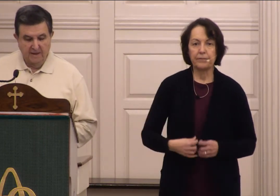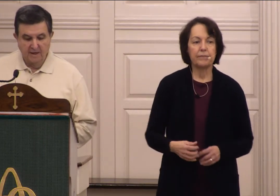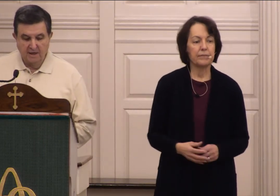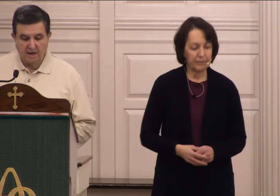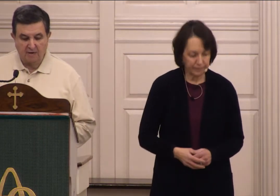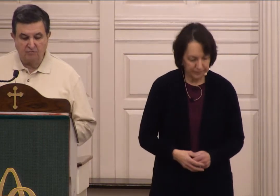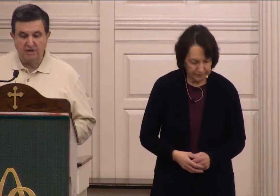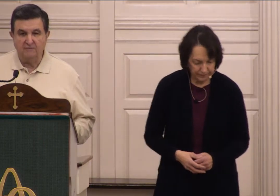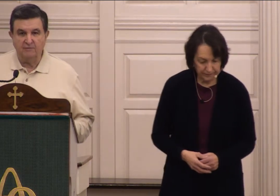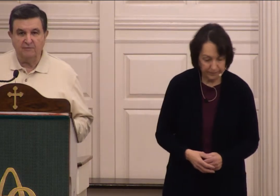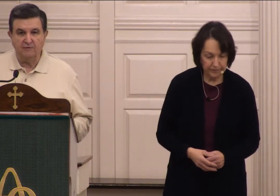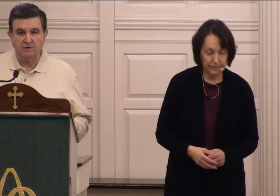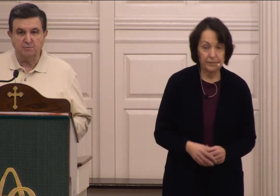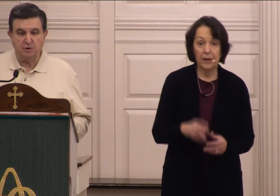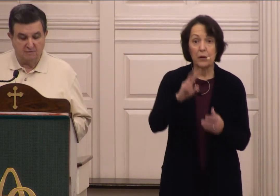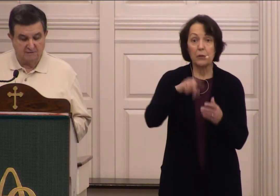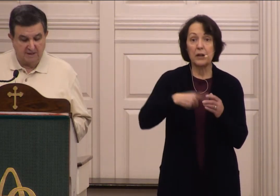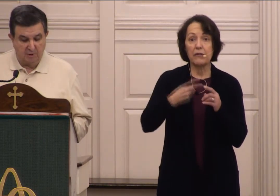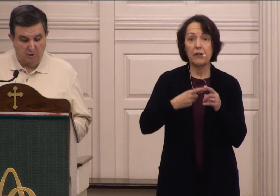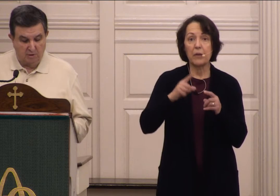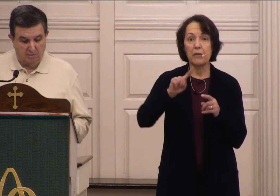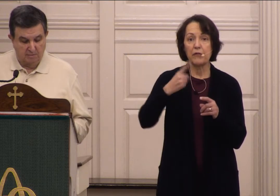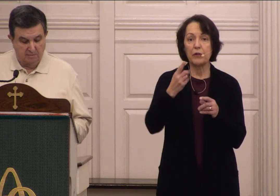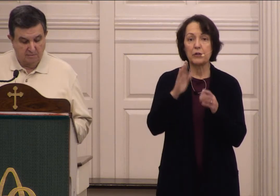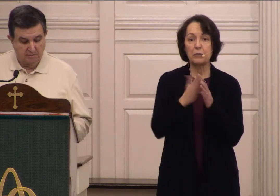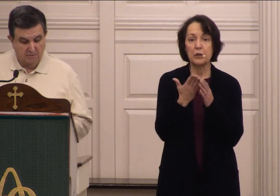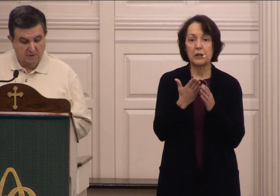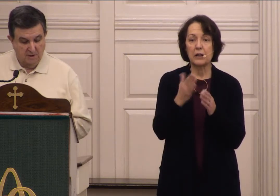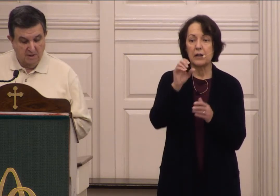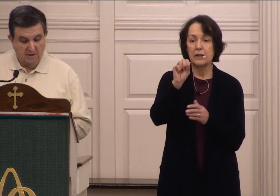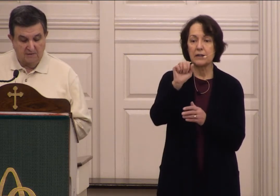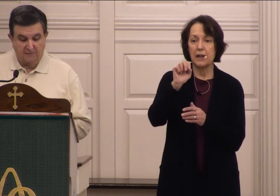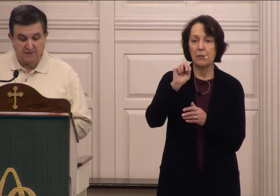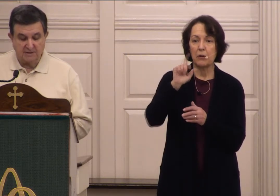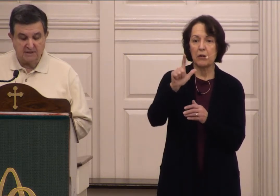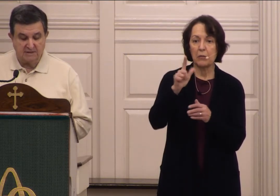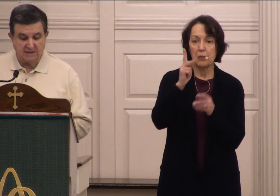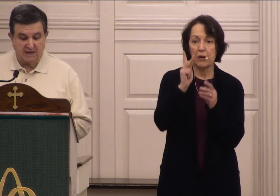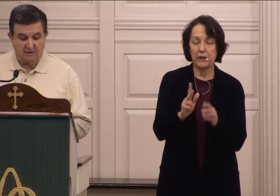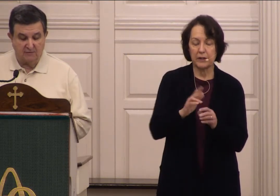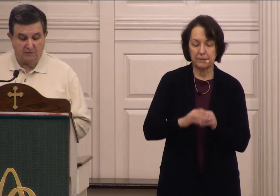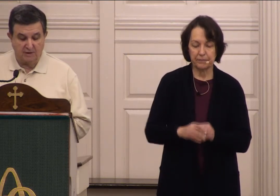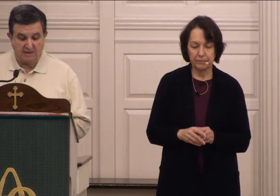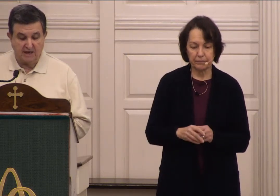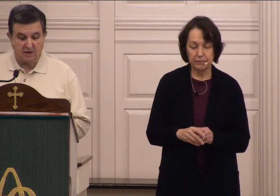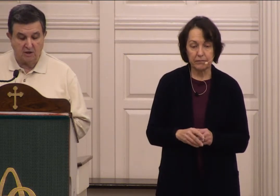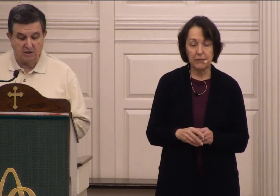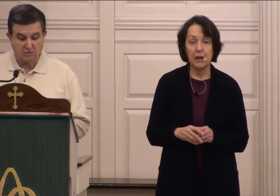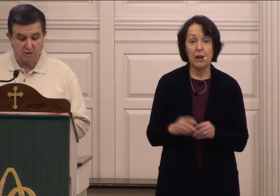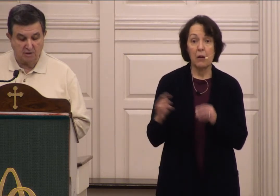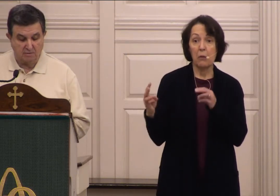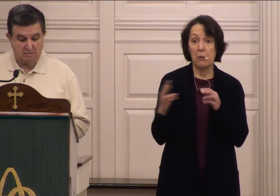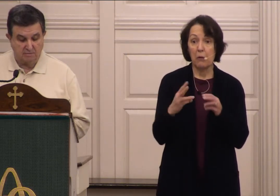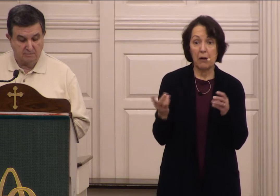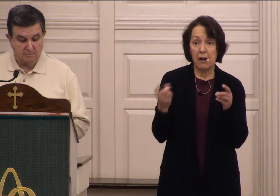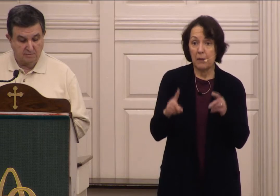A reading from the first book of Samuel. The Philistines gathered for an attack on Israel.